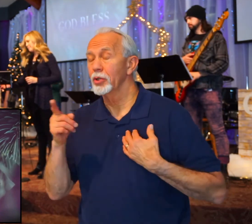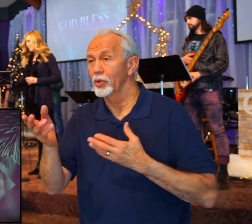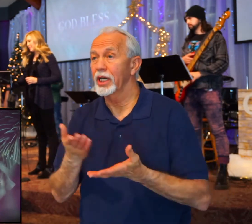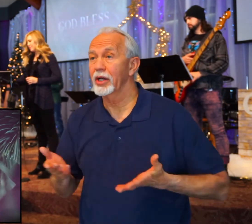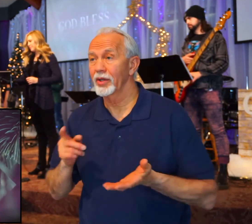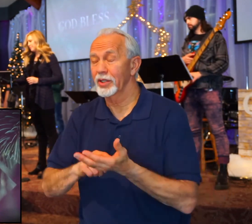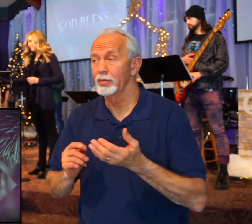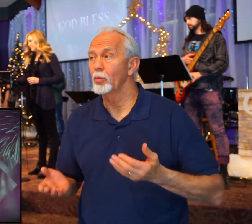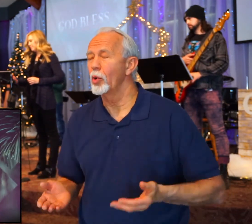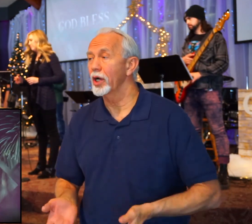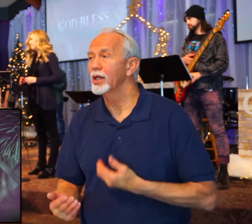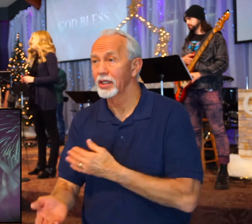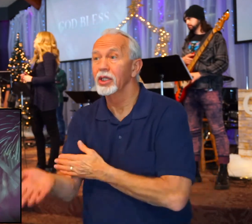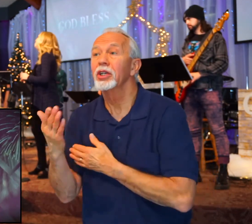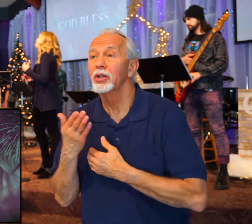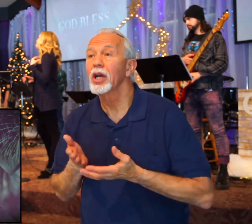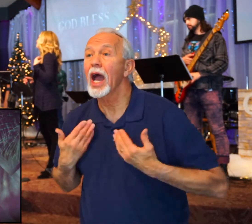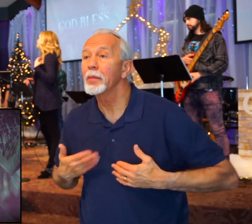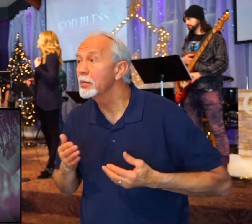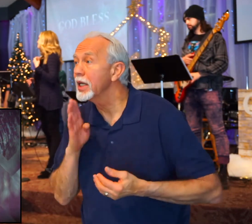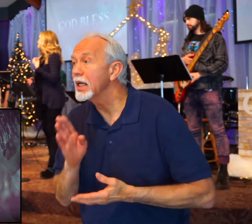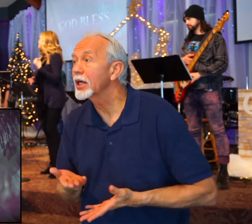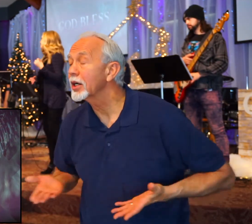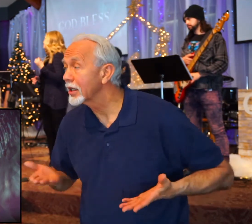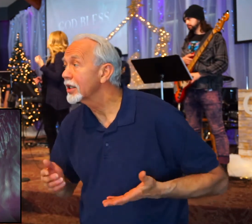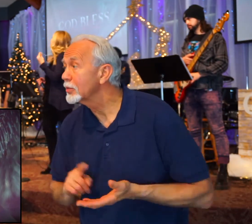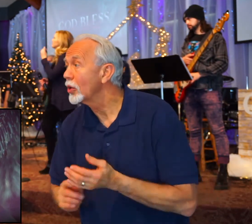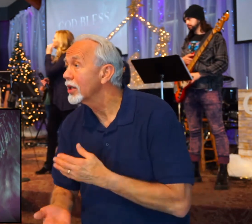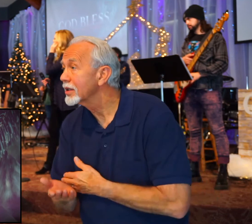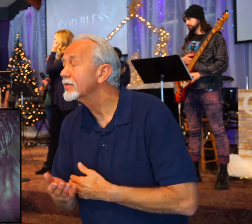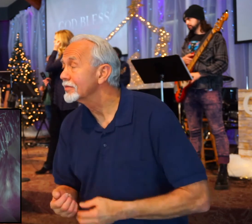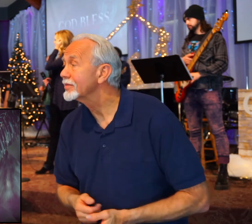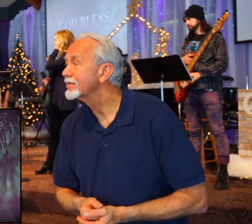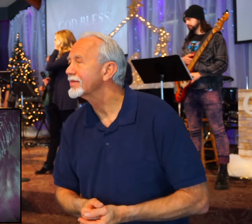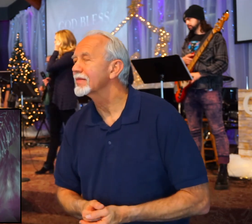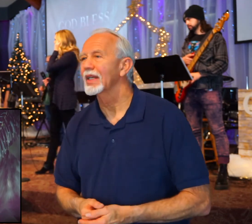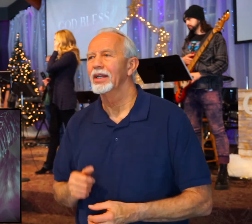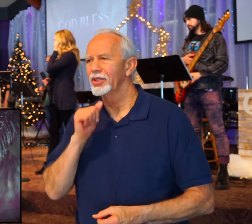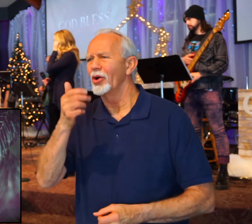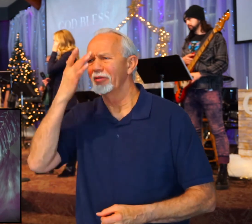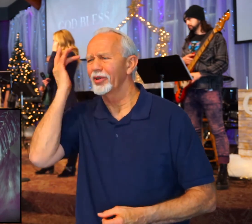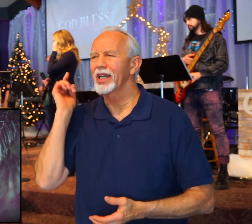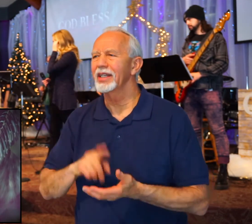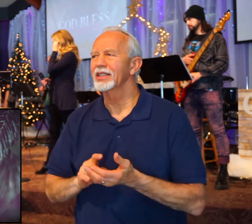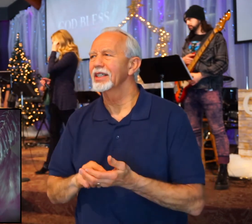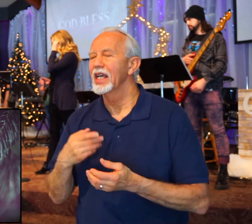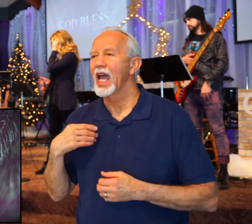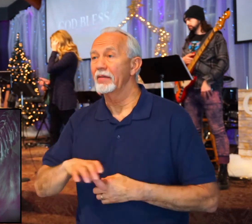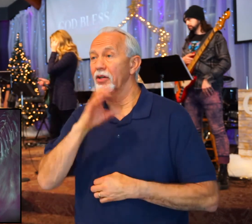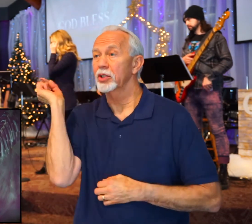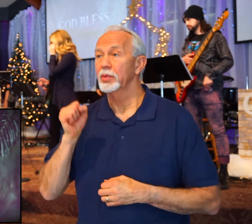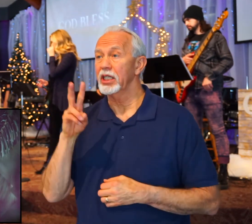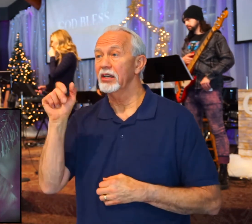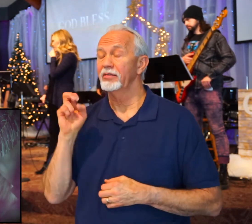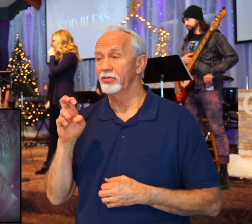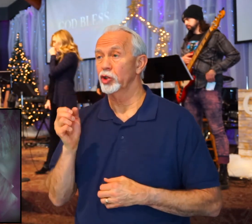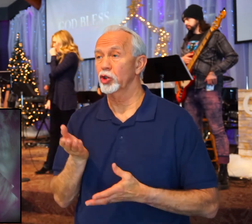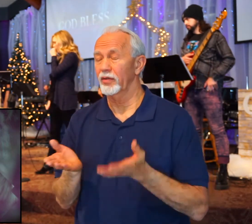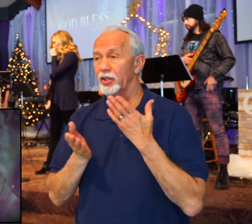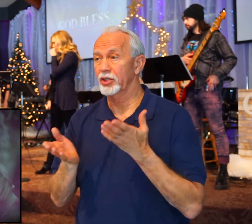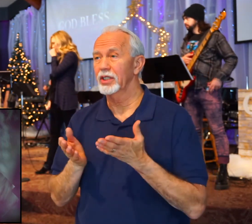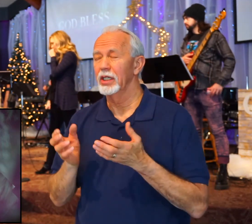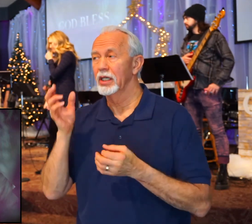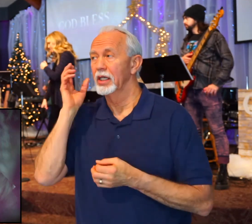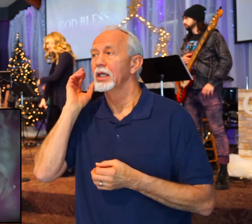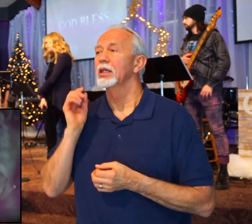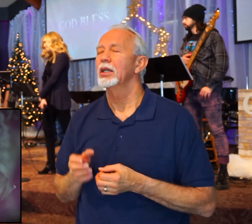Here this morning. Were you glad to be in the house of the Lord? Amen. Hey, don't forget this. We have our Christmas Eve service. You heard Pastor Justin mention